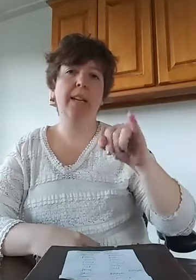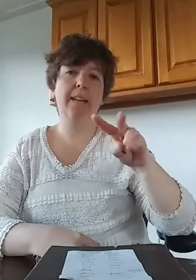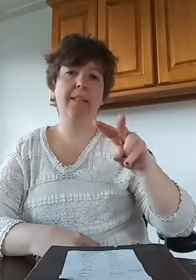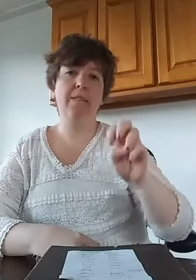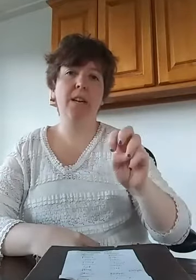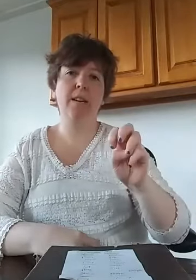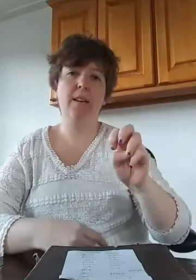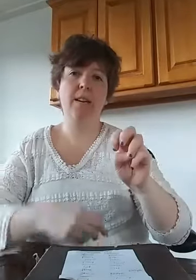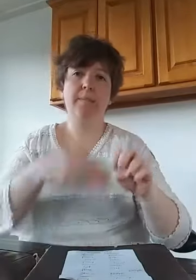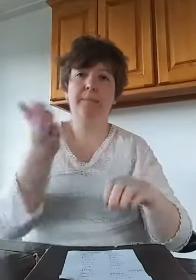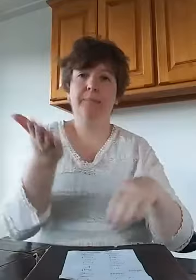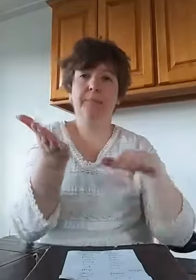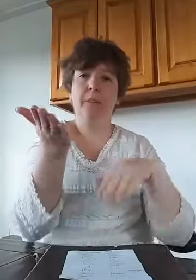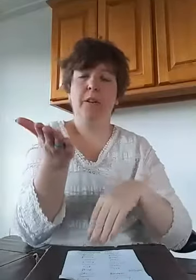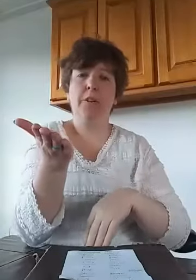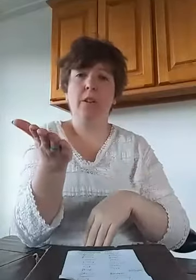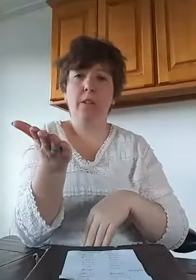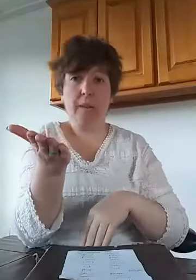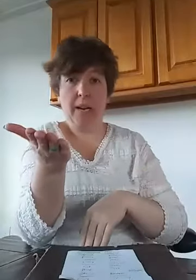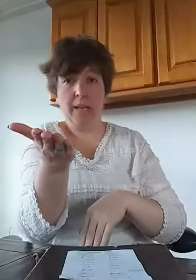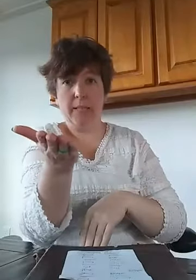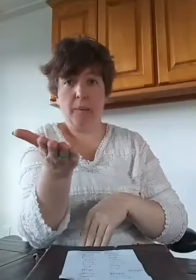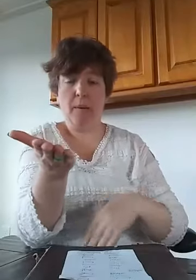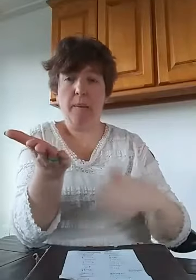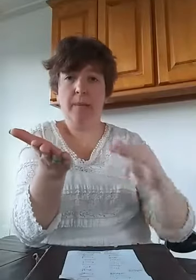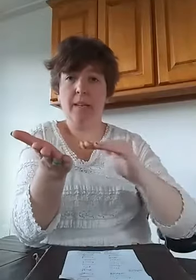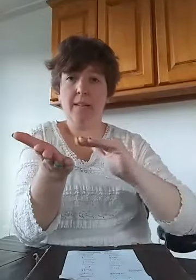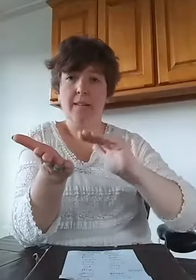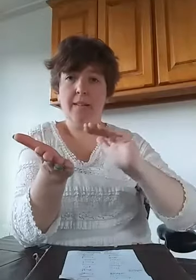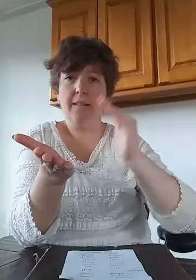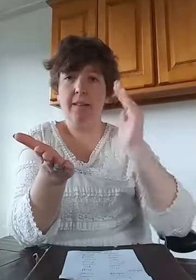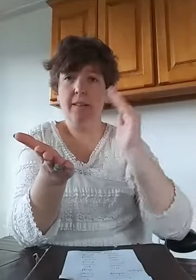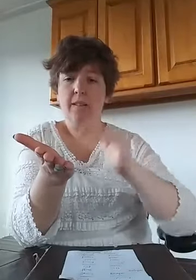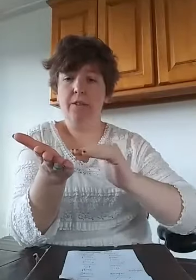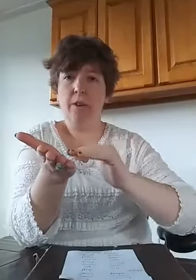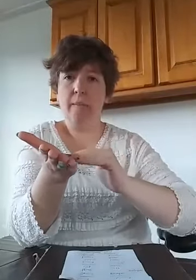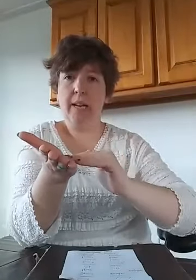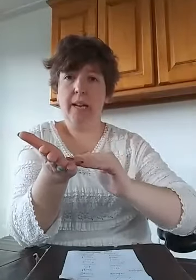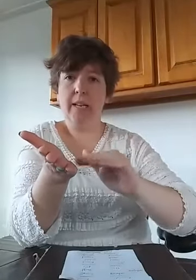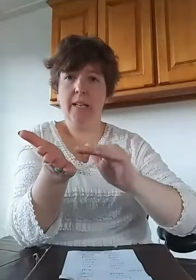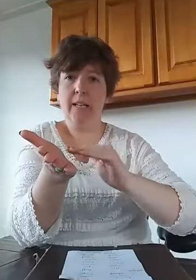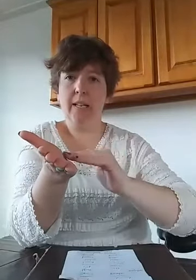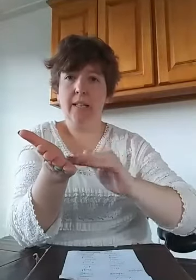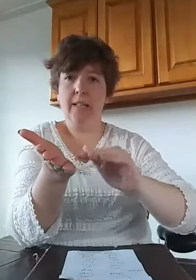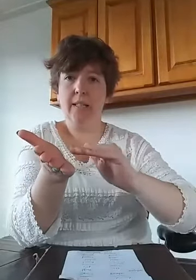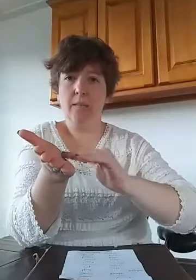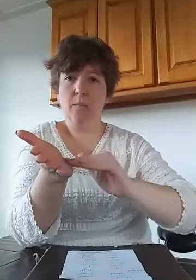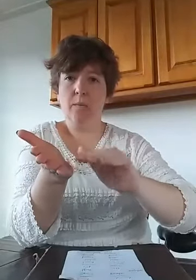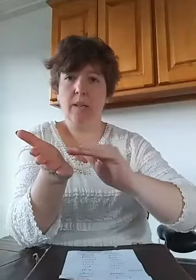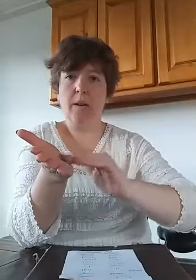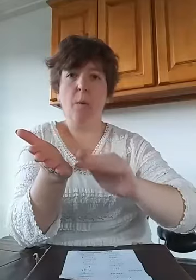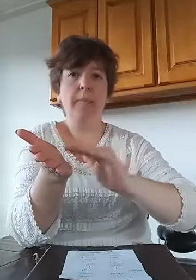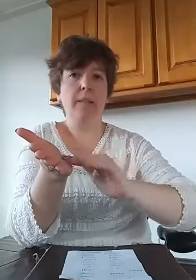Forgive. Your non-dominant hand is palm up again. Your dominant hand kind of wipes the slate